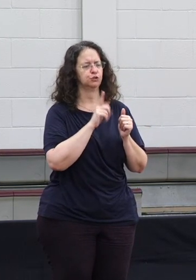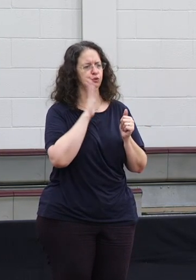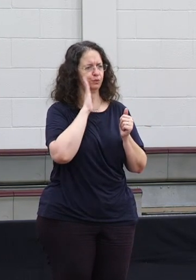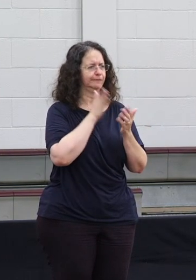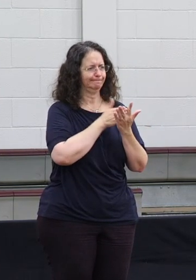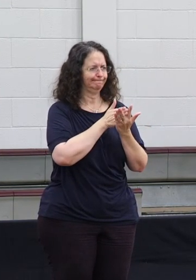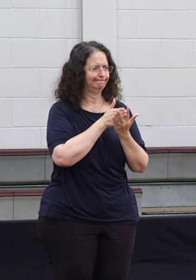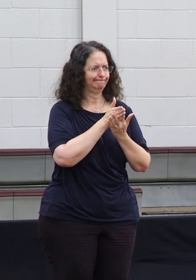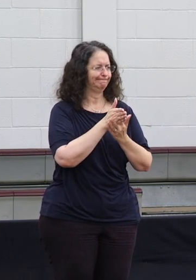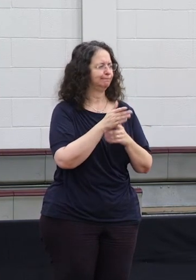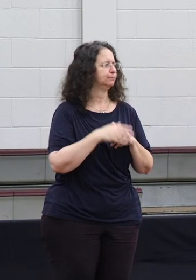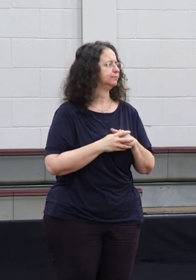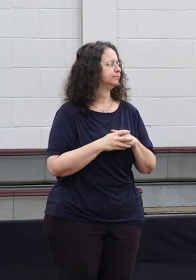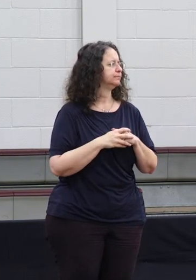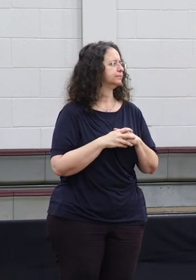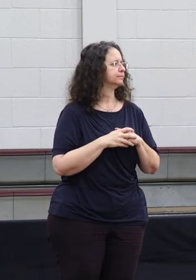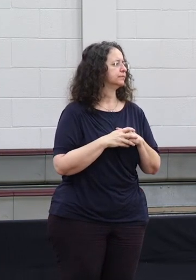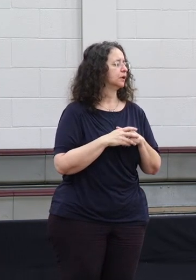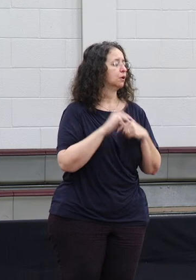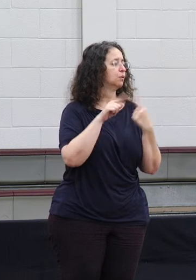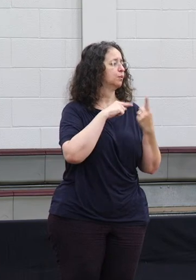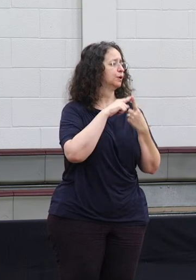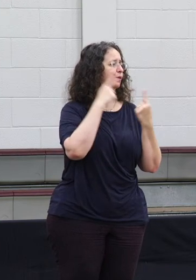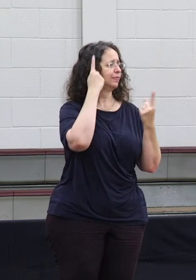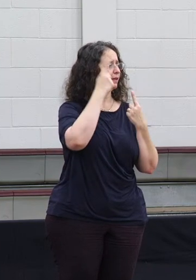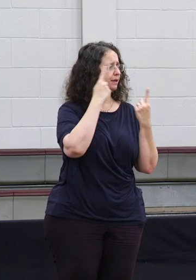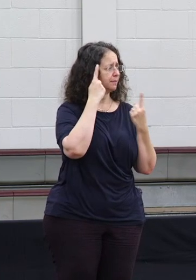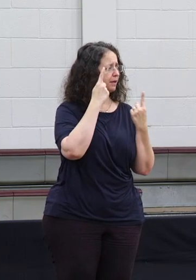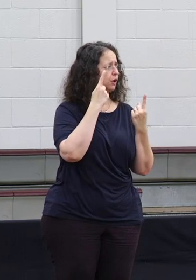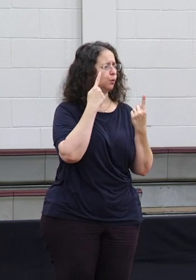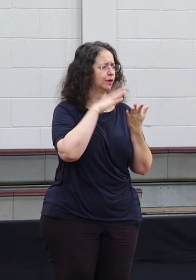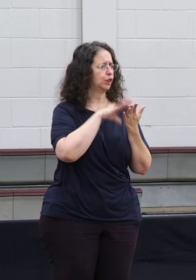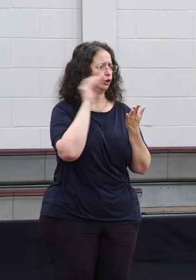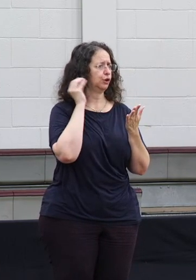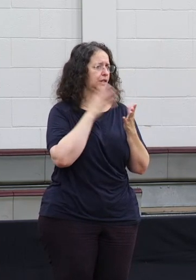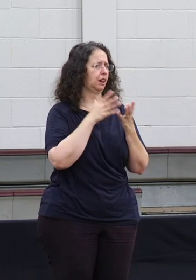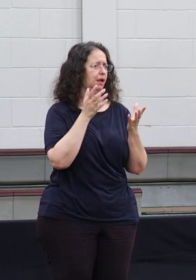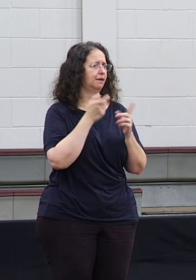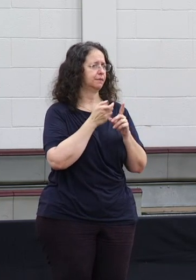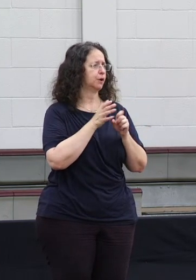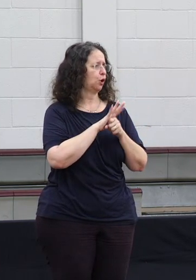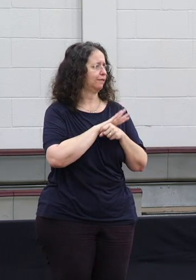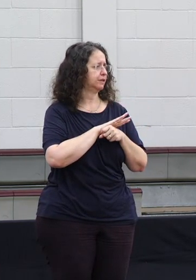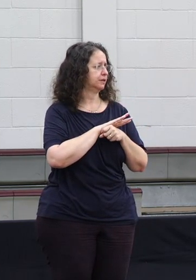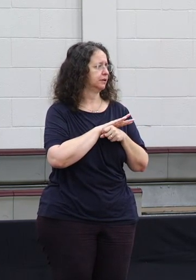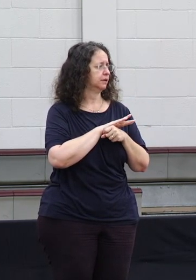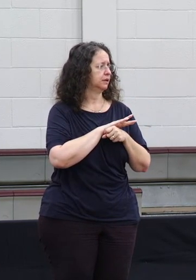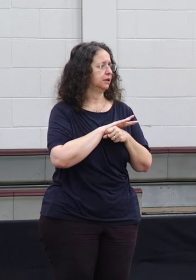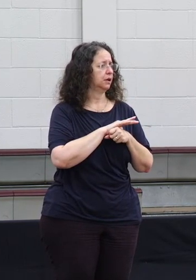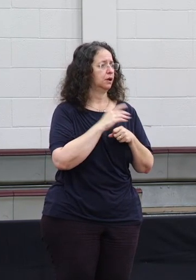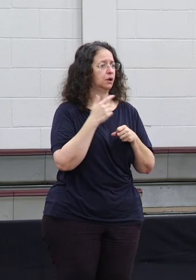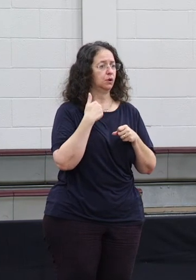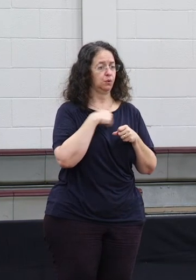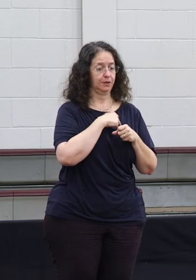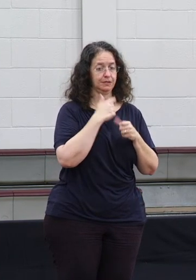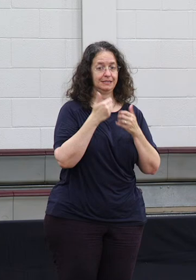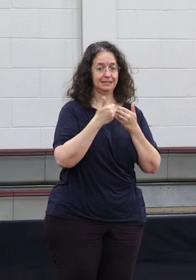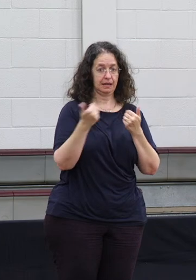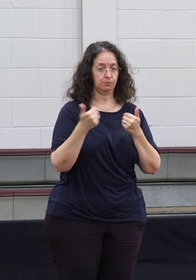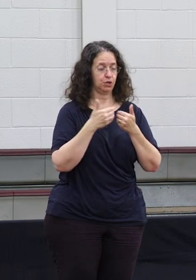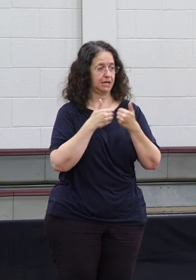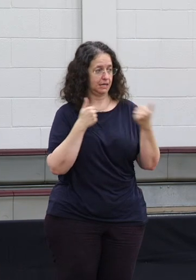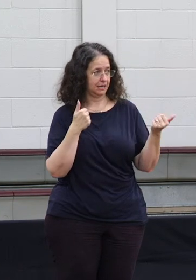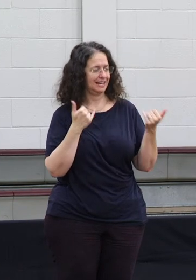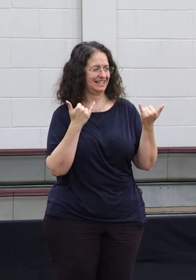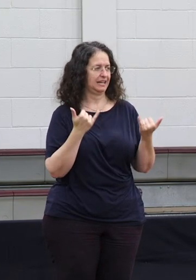it. When you think about it, we've learned a lot from COVID. By keeping us separated, it has brought us closer together